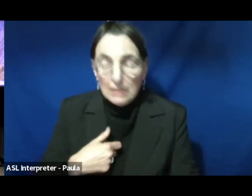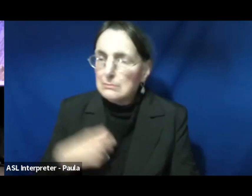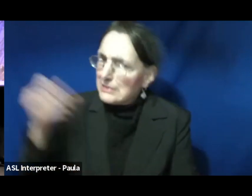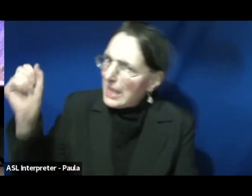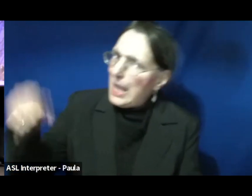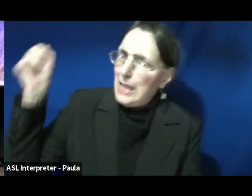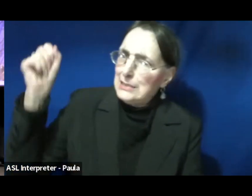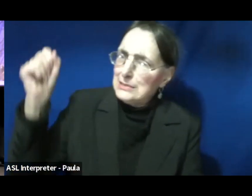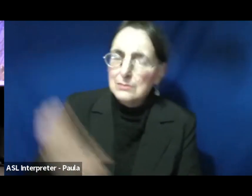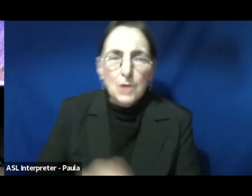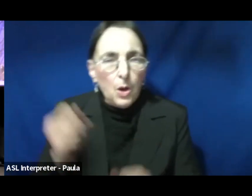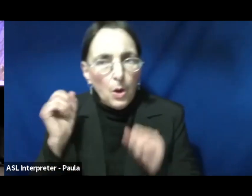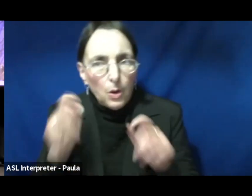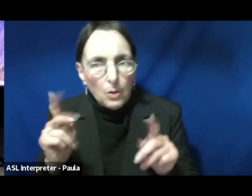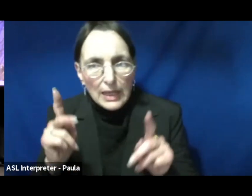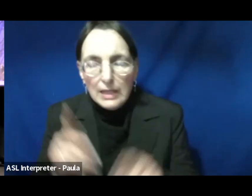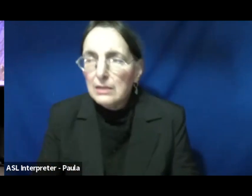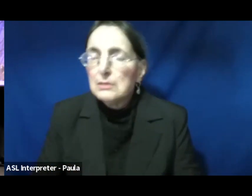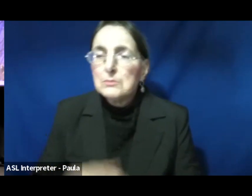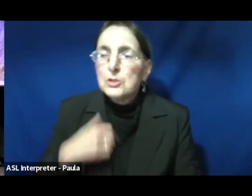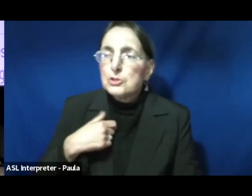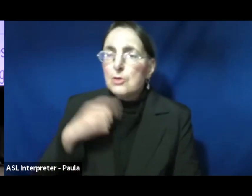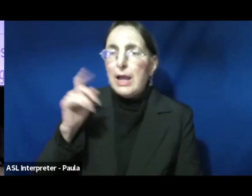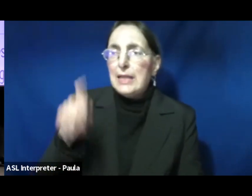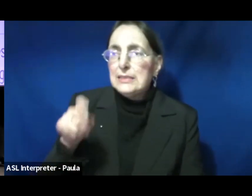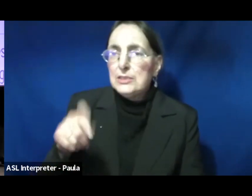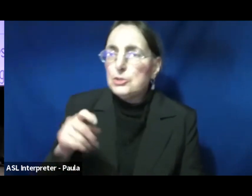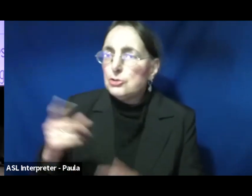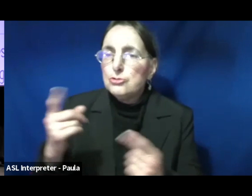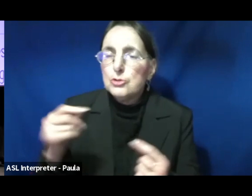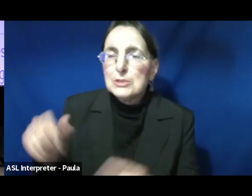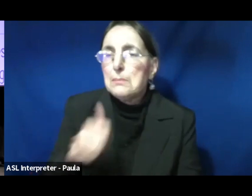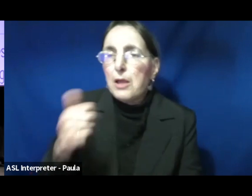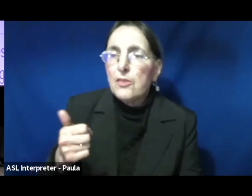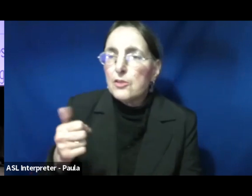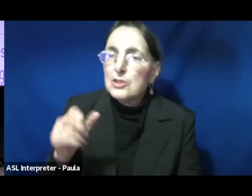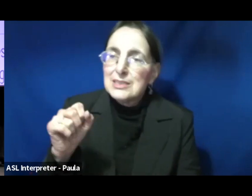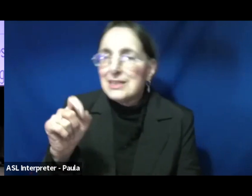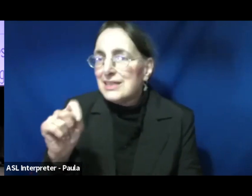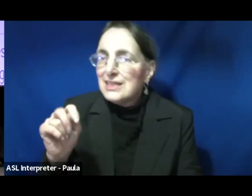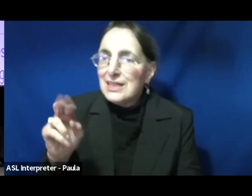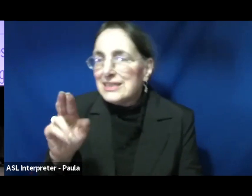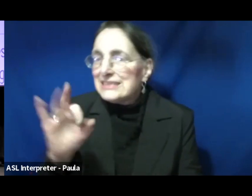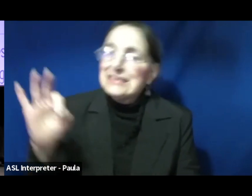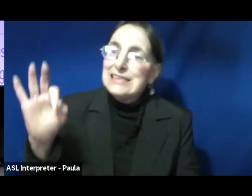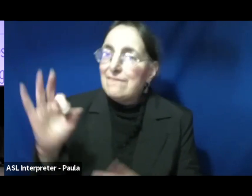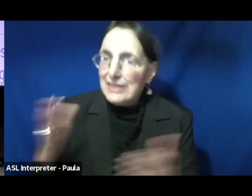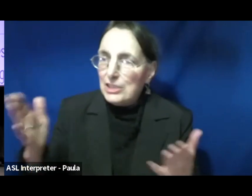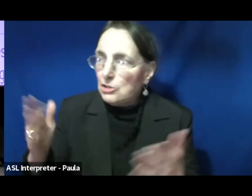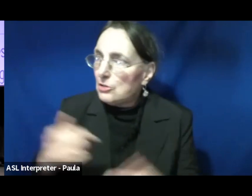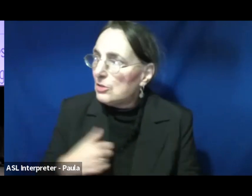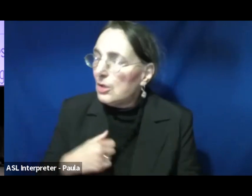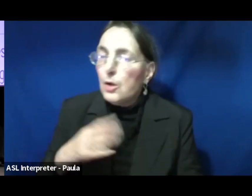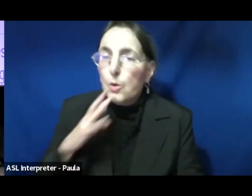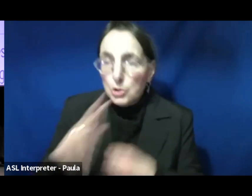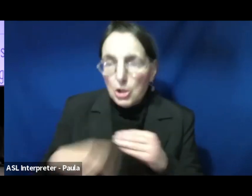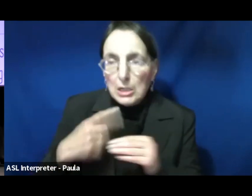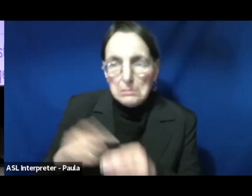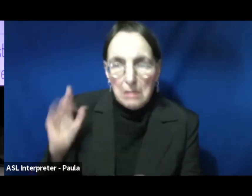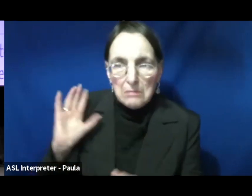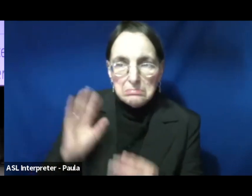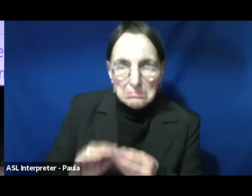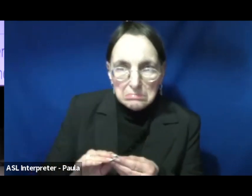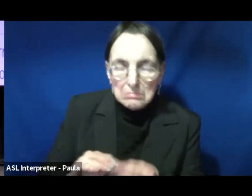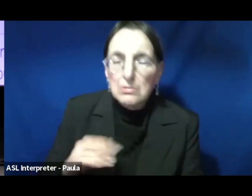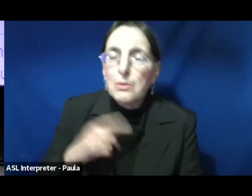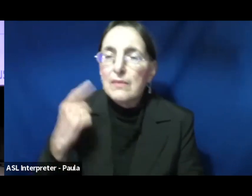Okay. So I need to do some other stuff here. I want to these are the things that I've talked about. And one thing I want to mention right now in Sierra